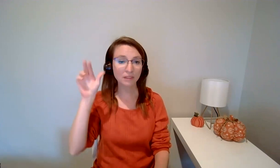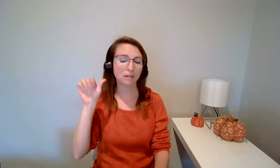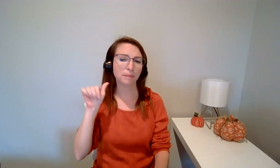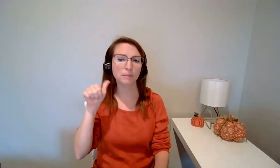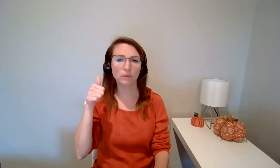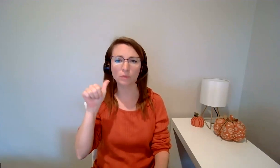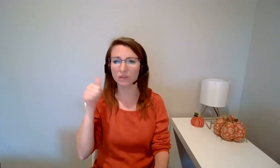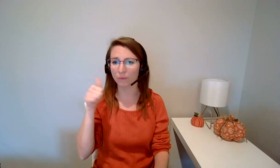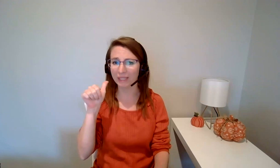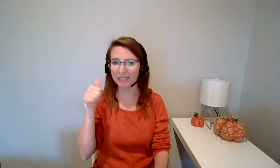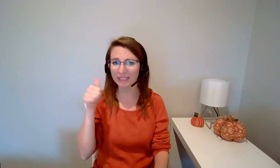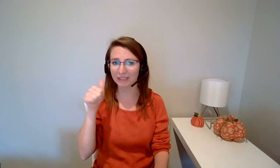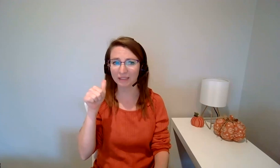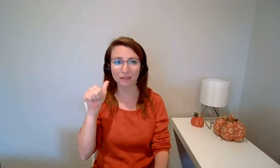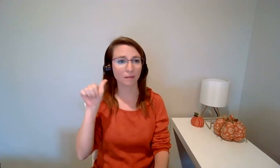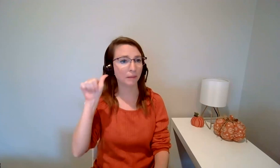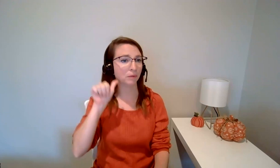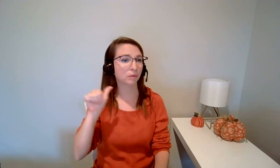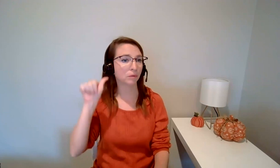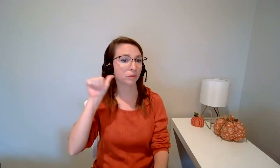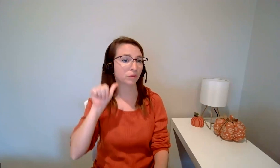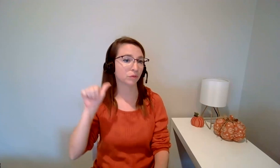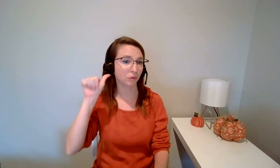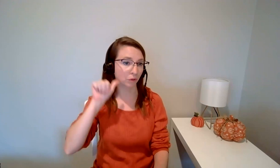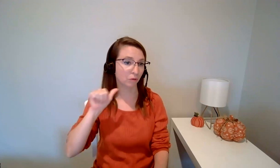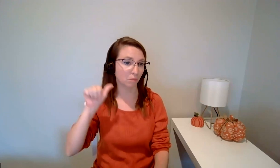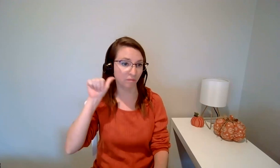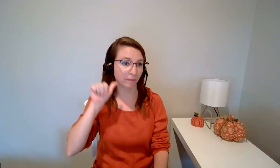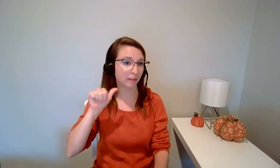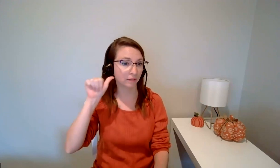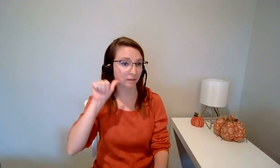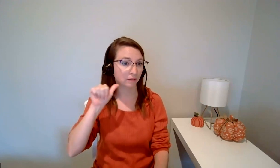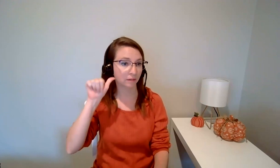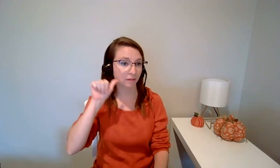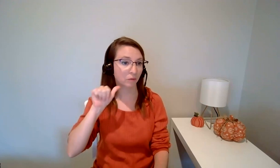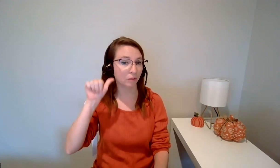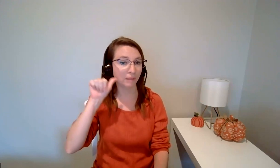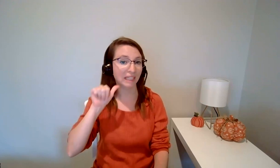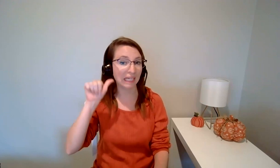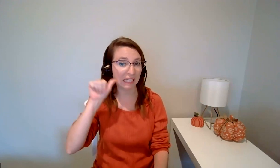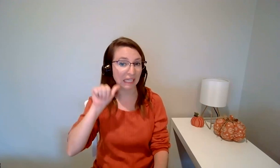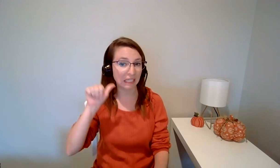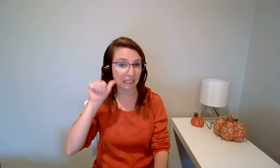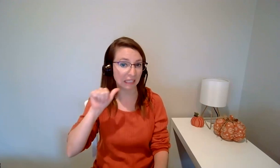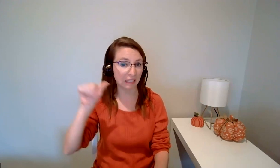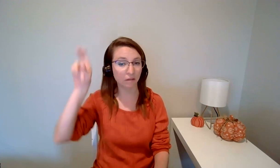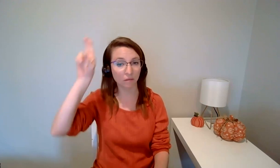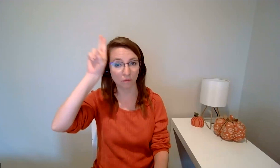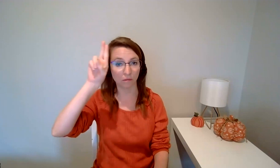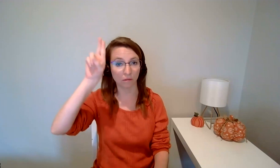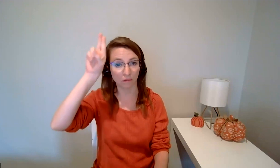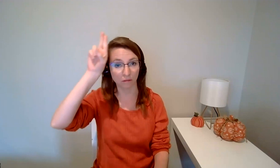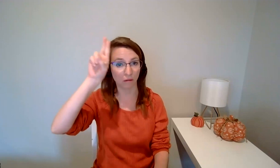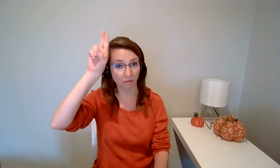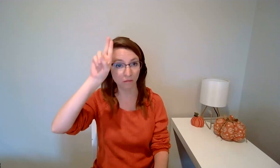Some people do a twist. Some people do a little circular movement. So it could be aunt or uncle.